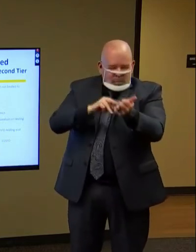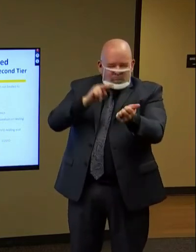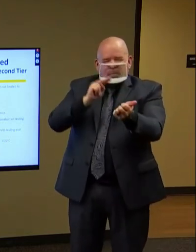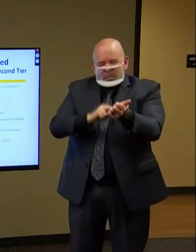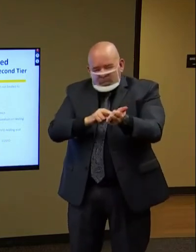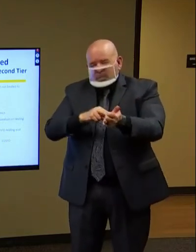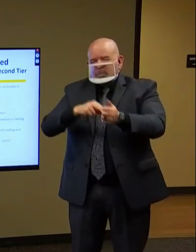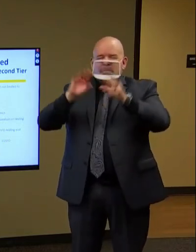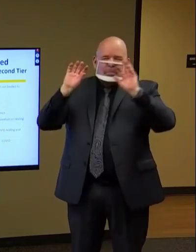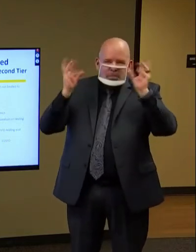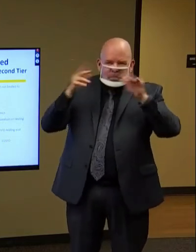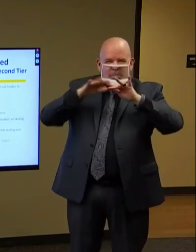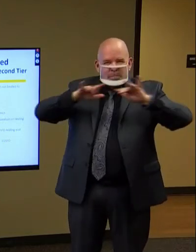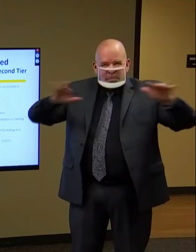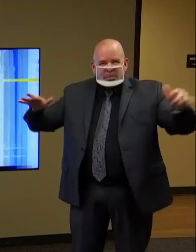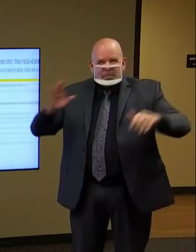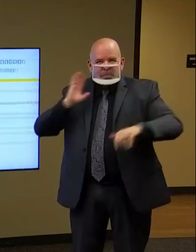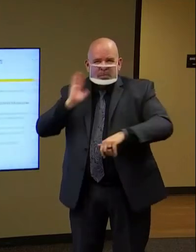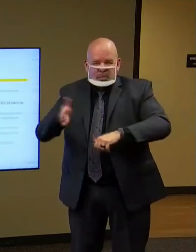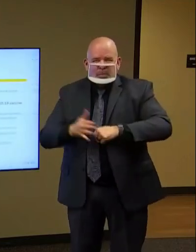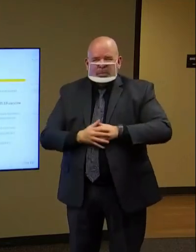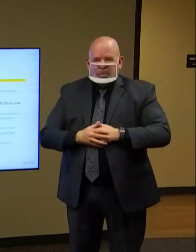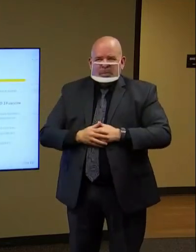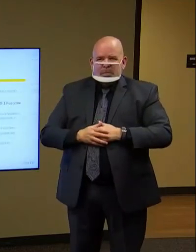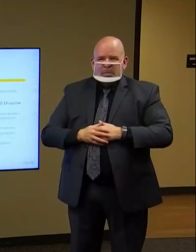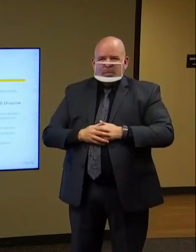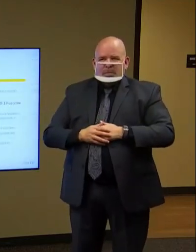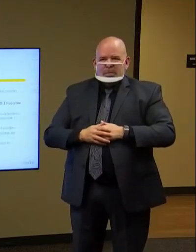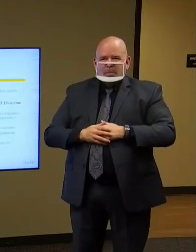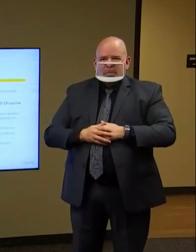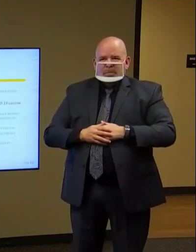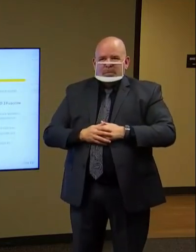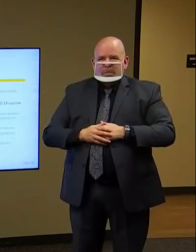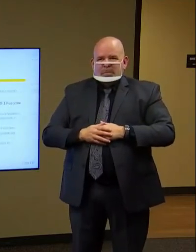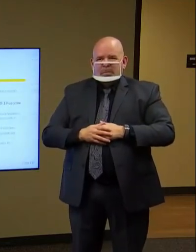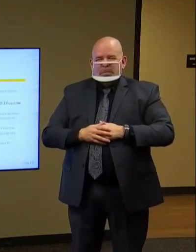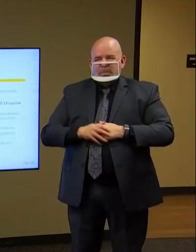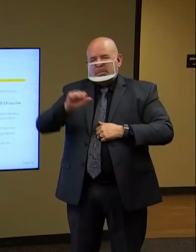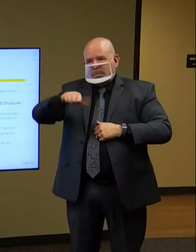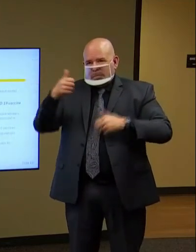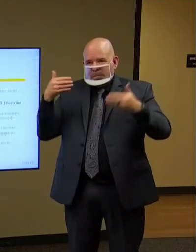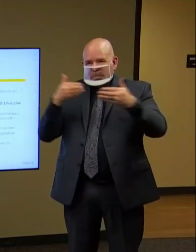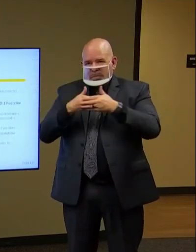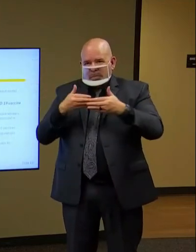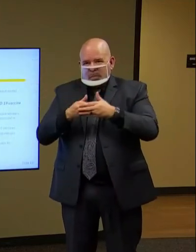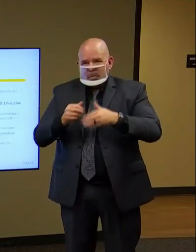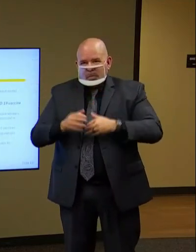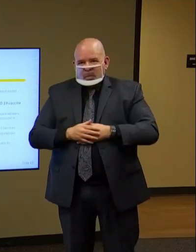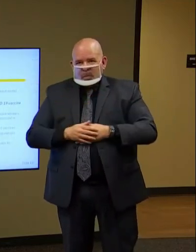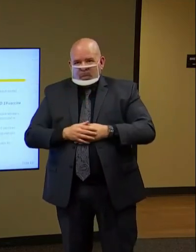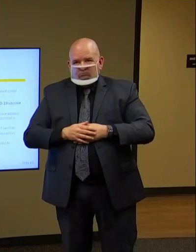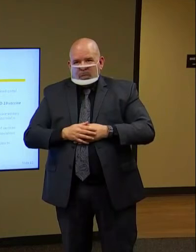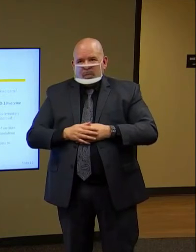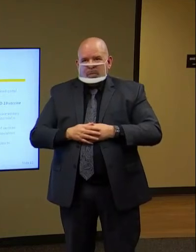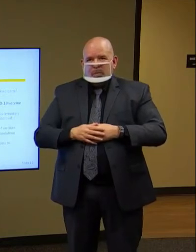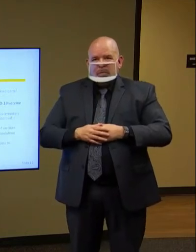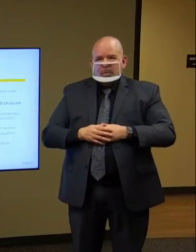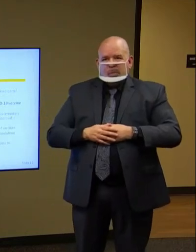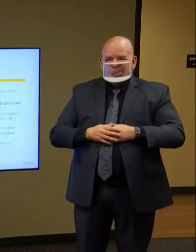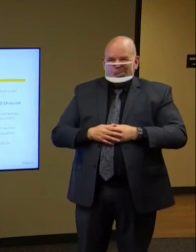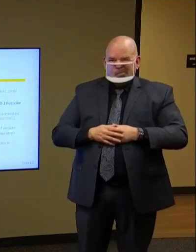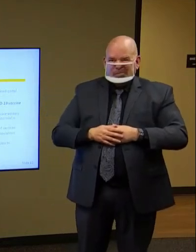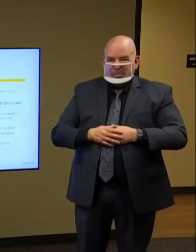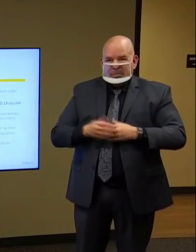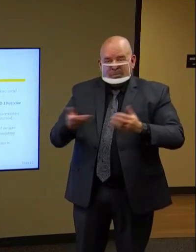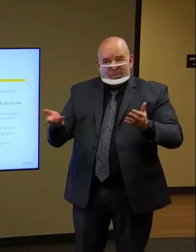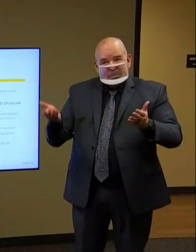there. And next slide. Just the timeline to expect. And if this all